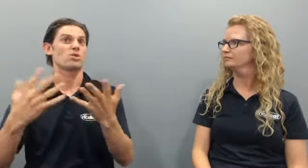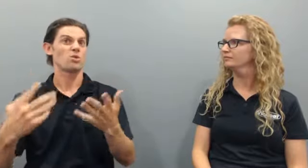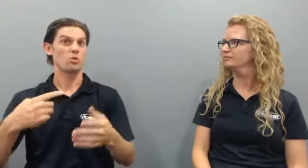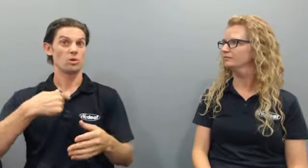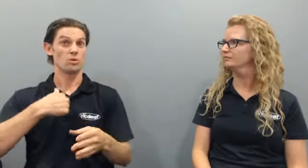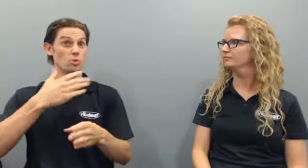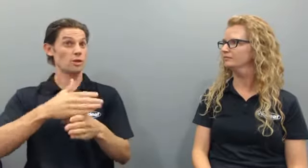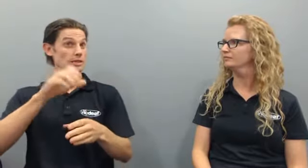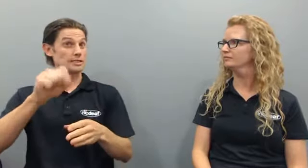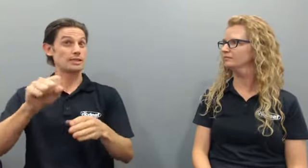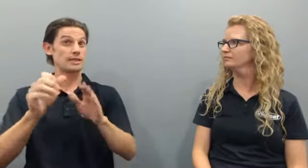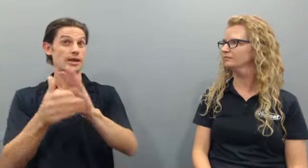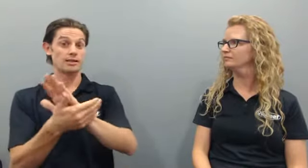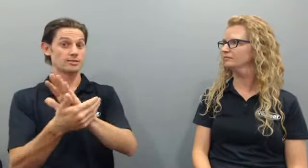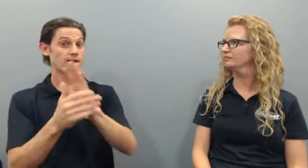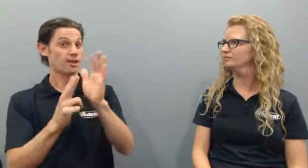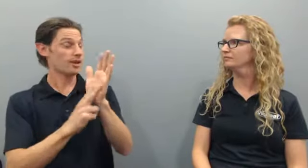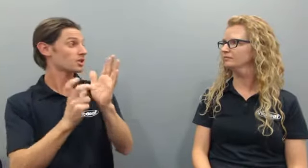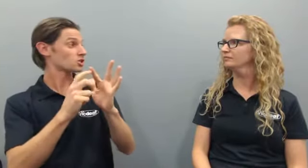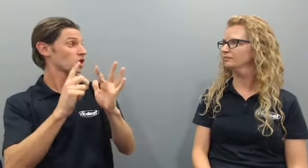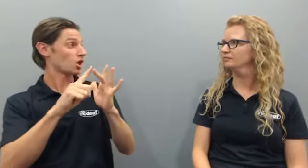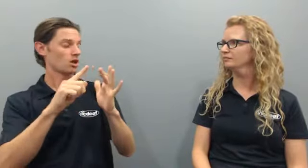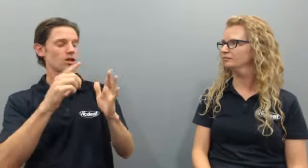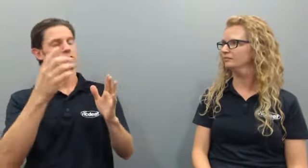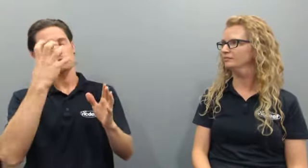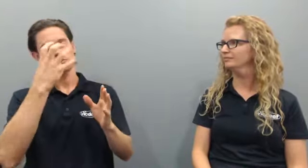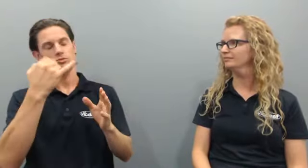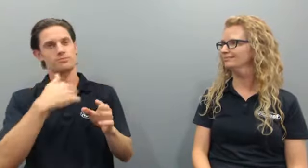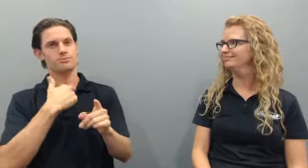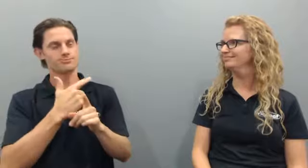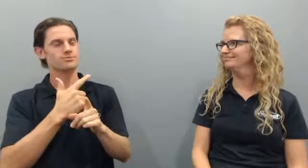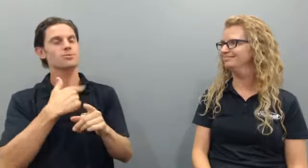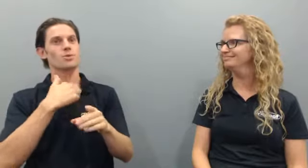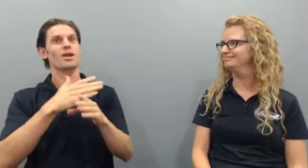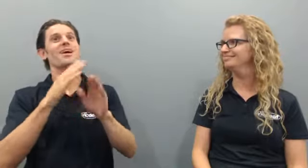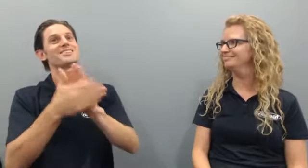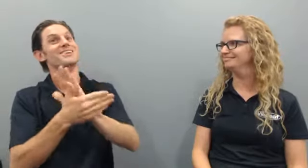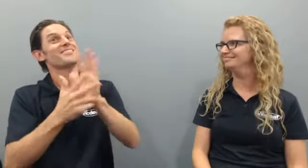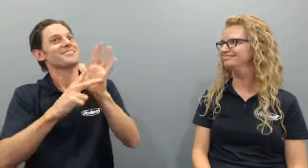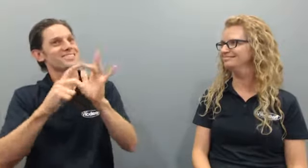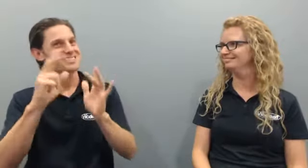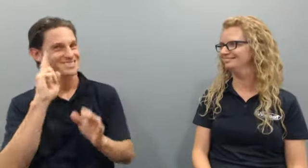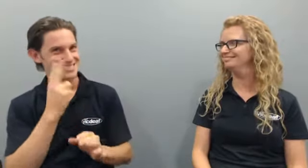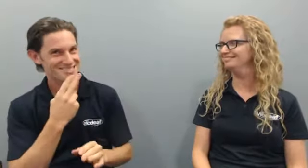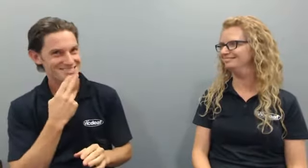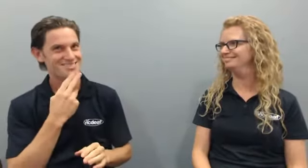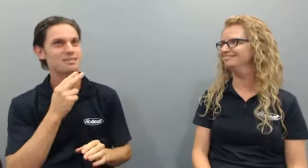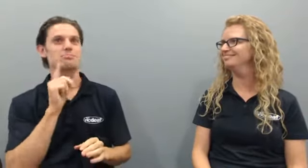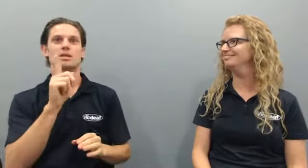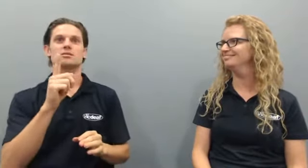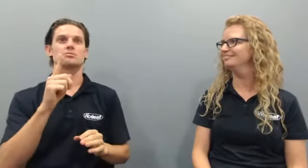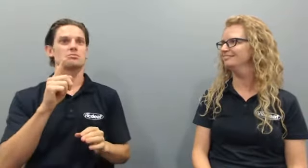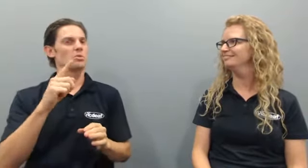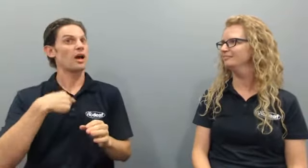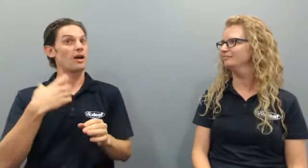about the NDIS. So we do work for Big Deaf, but